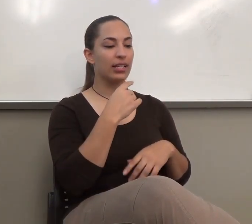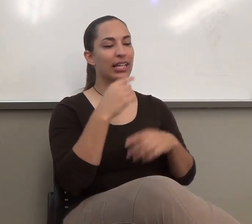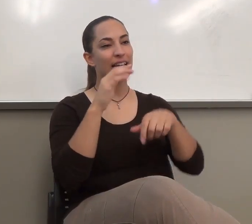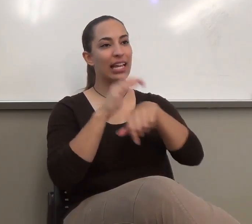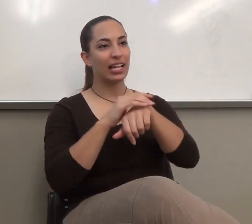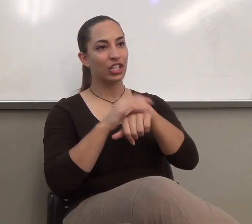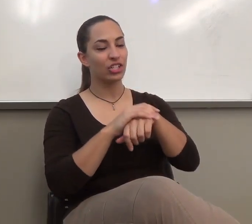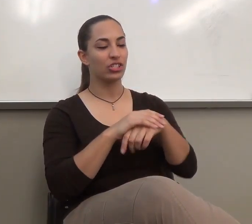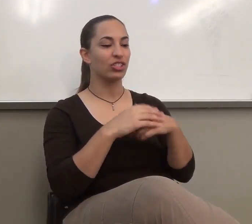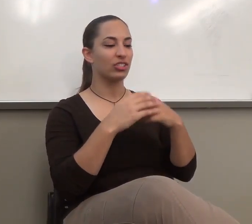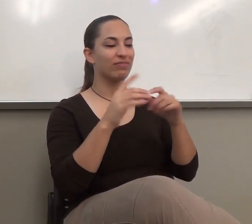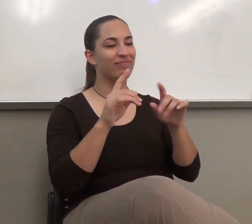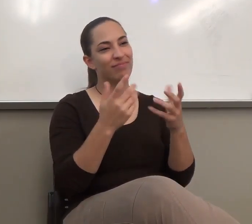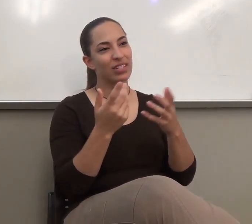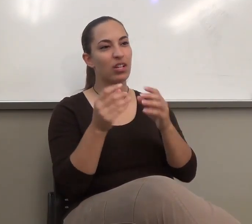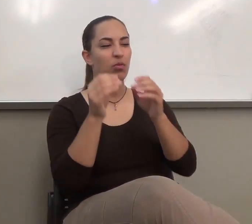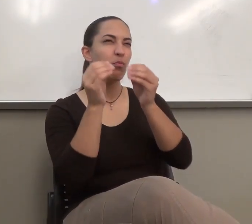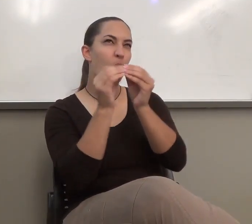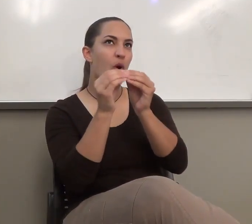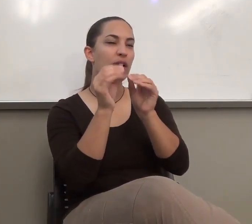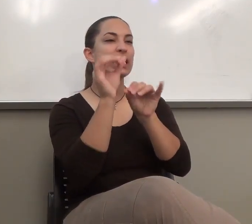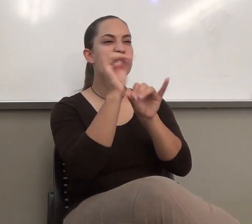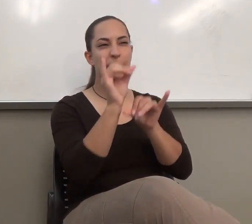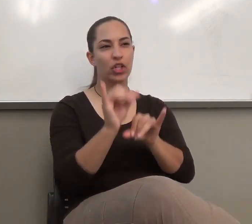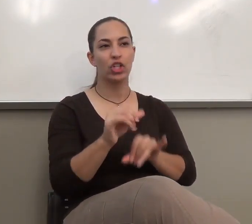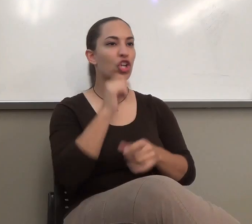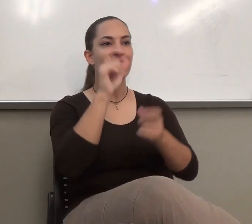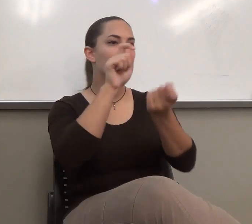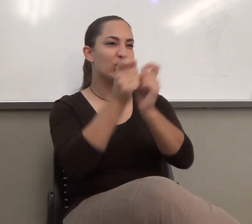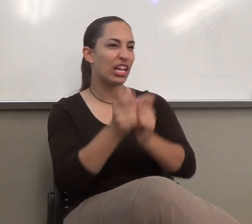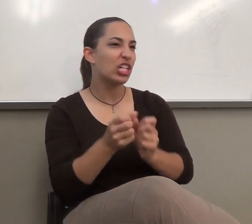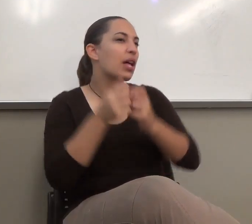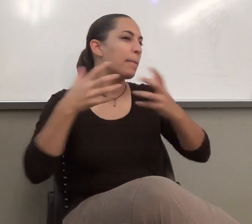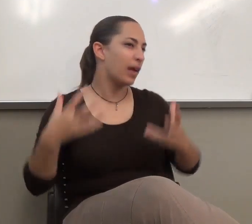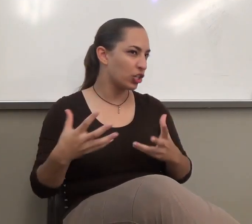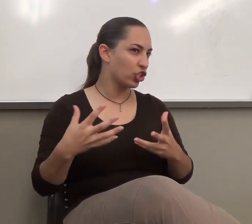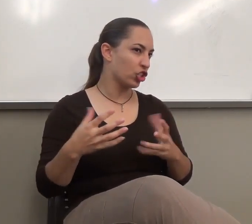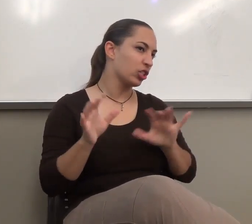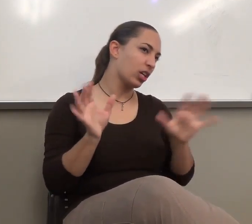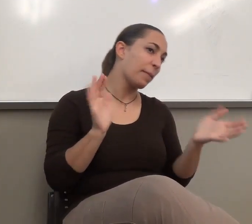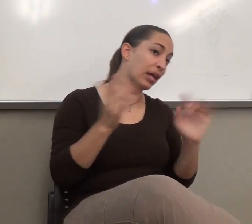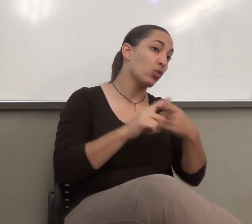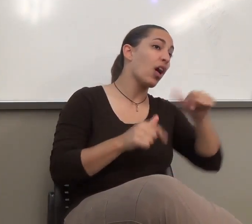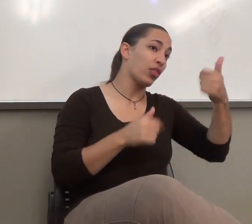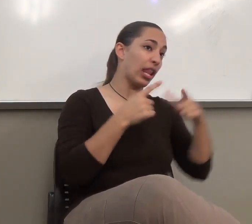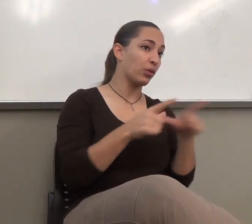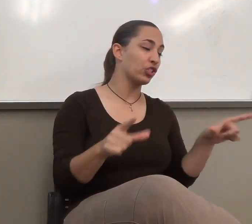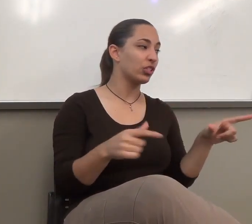have to learn. In fact, this is where I first learned this, was in a Spanish class. Okay, and I'm not great in Spanish anymore.